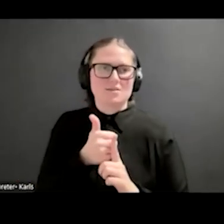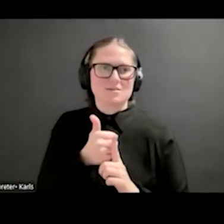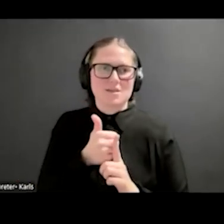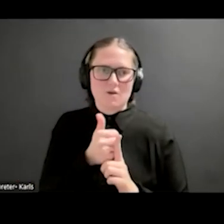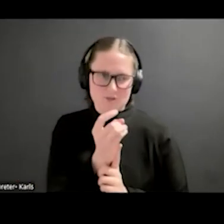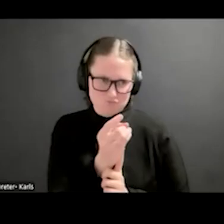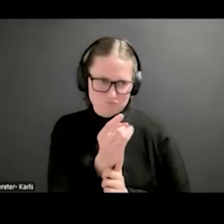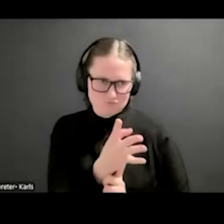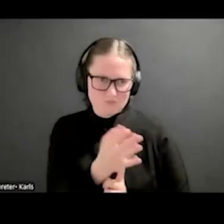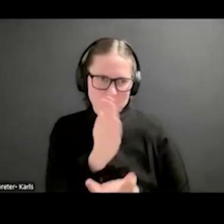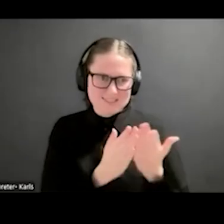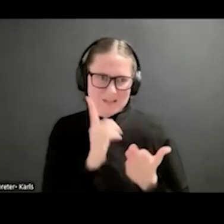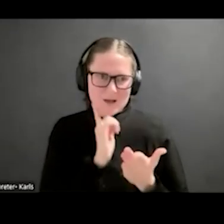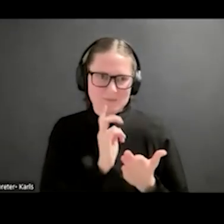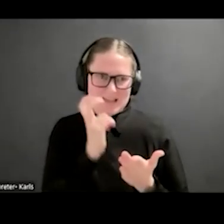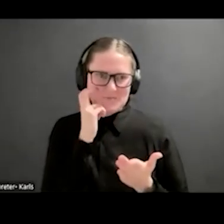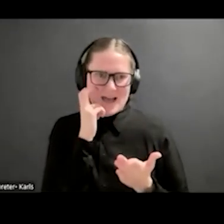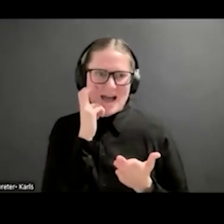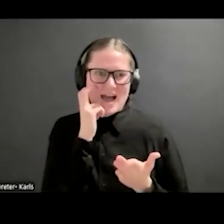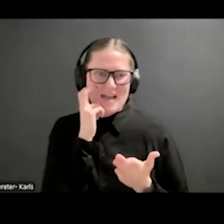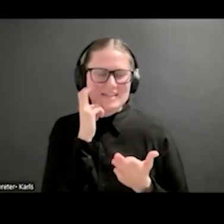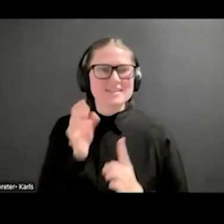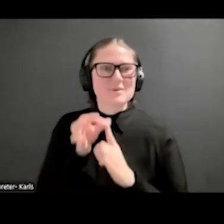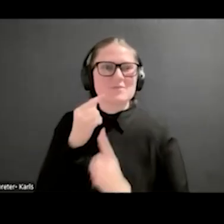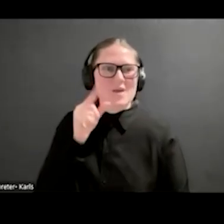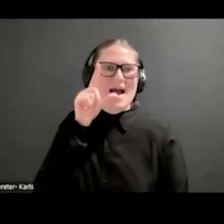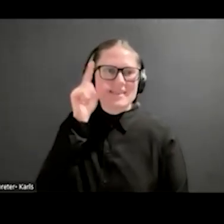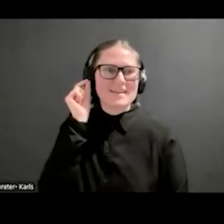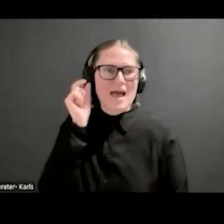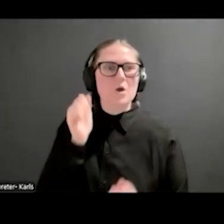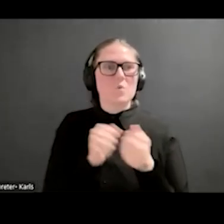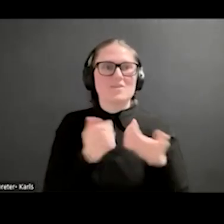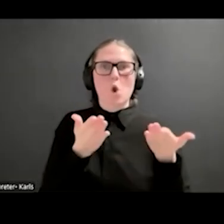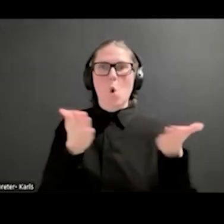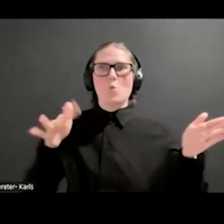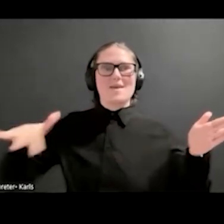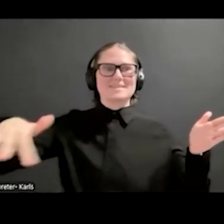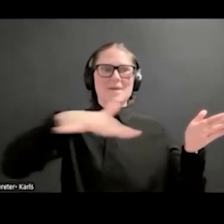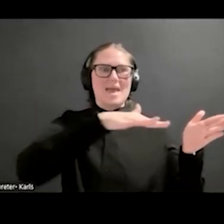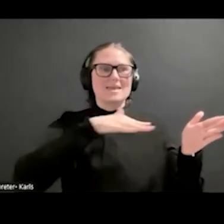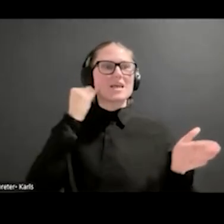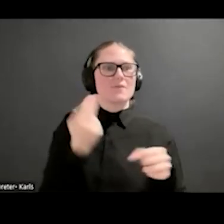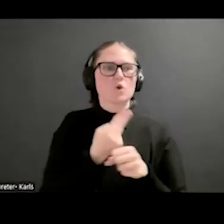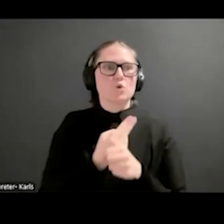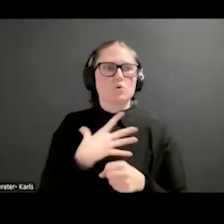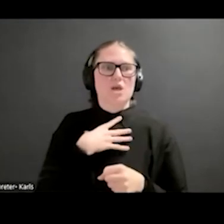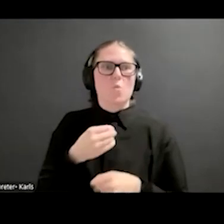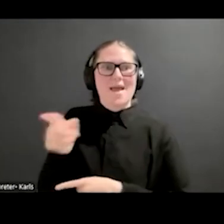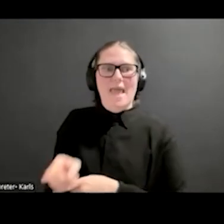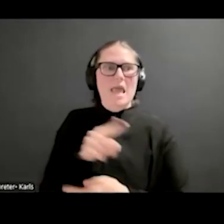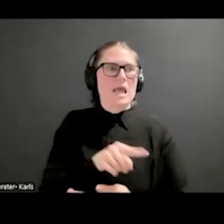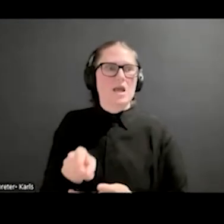people's existences. Especially at Gallaudet University with the open space design. If you're using a white cane, traveling in